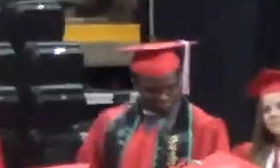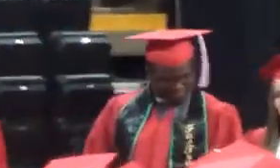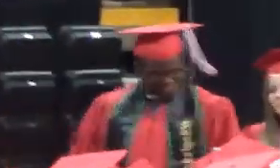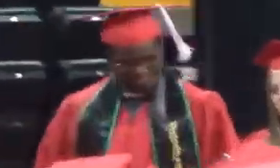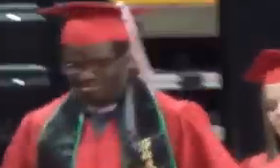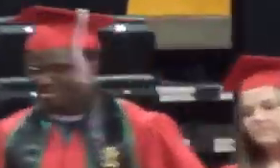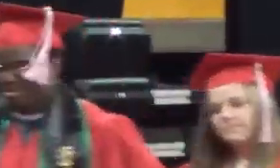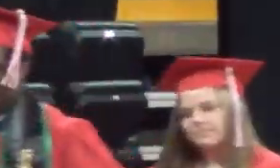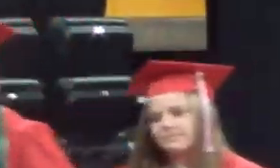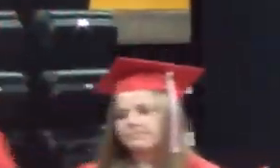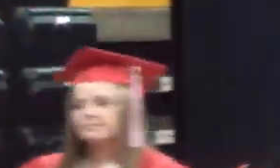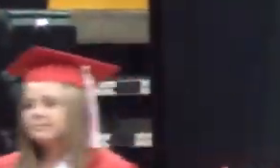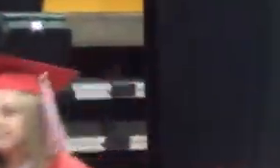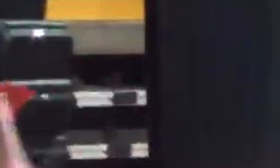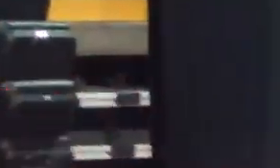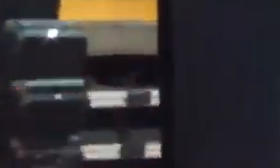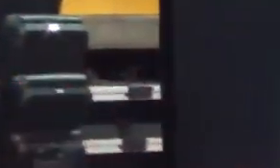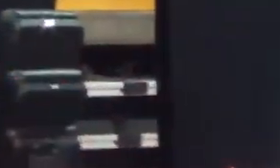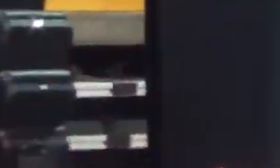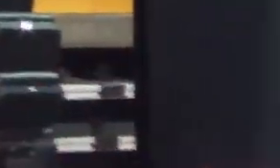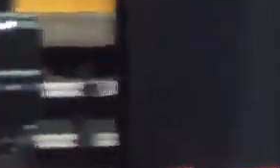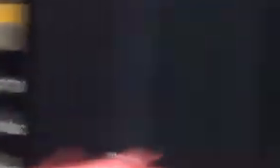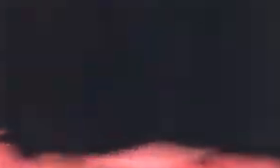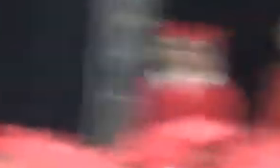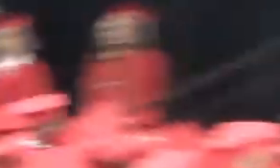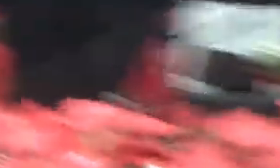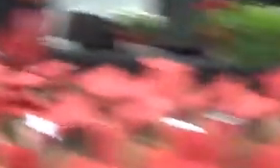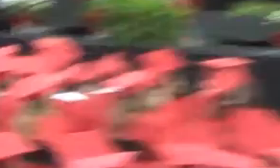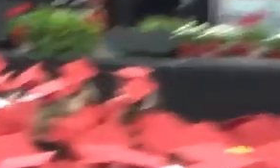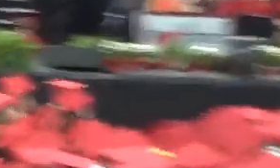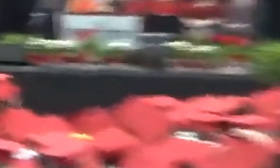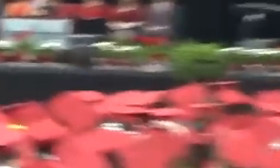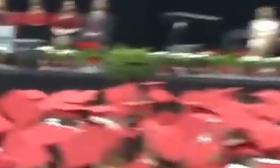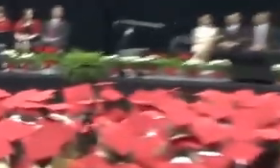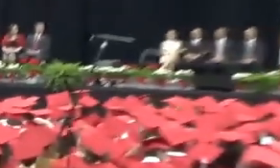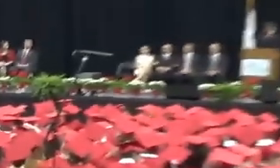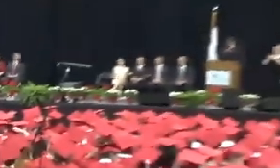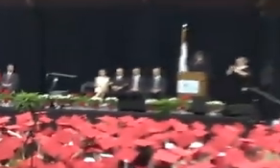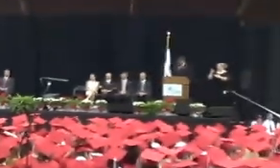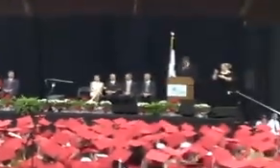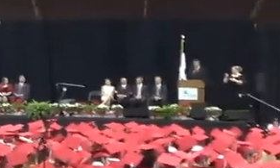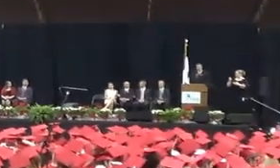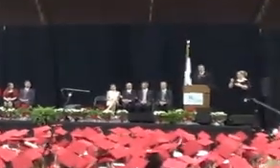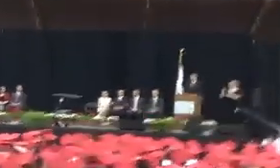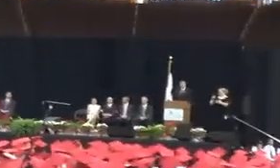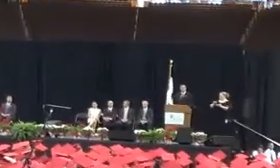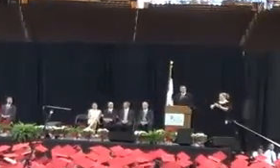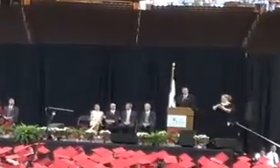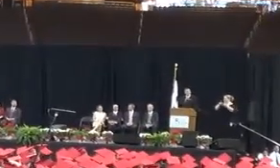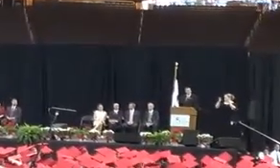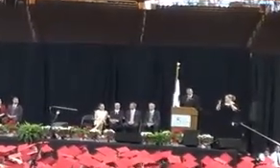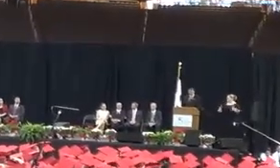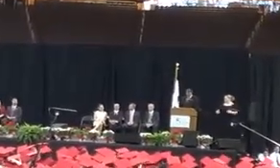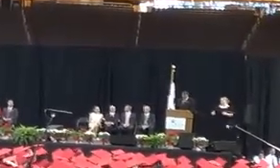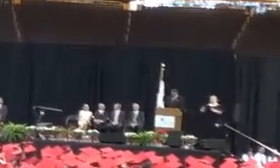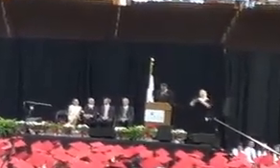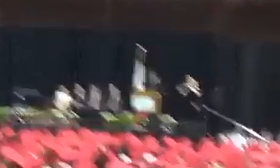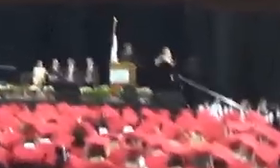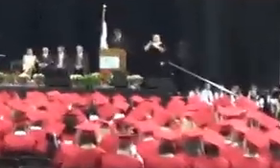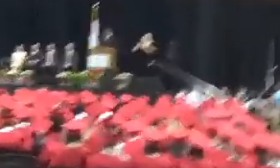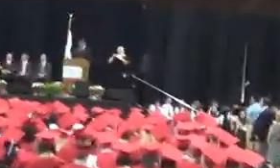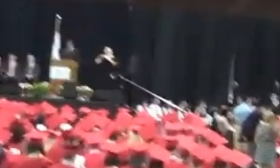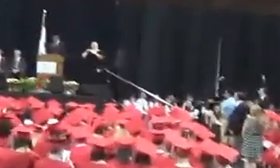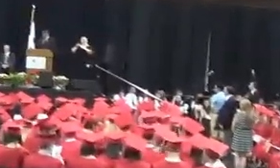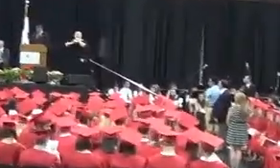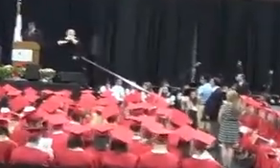I invite all of our new City High graduates and City High alumni who are